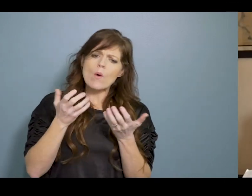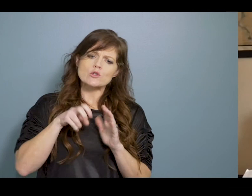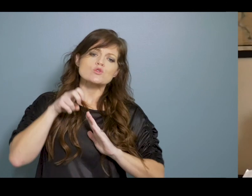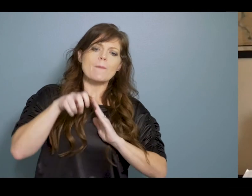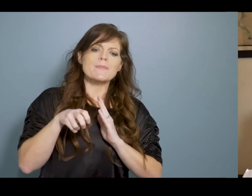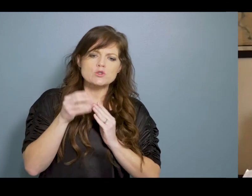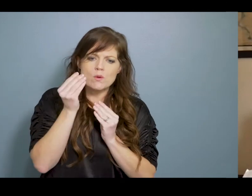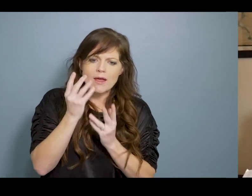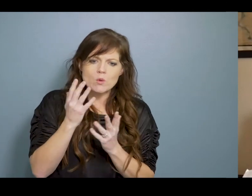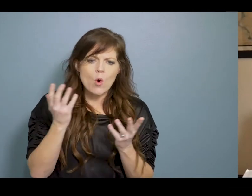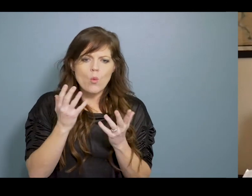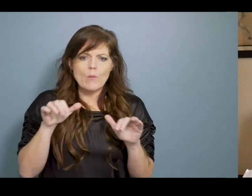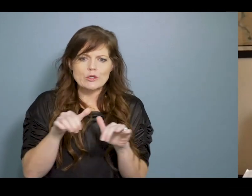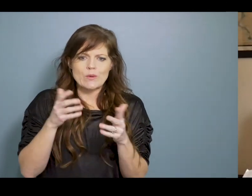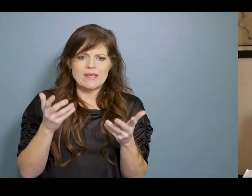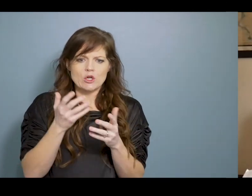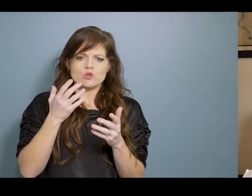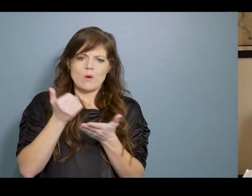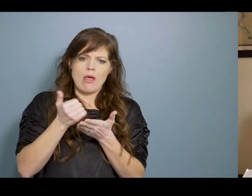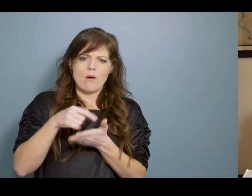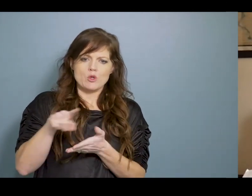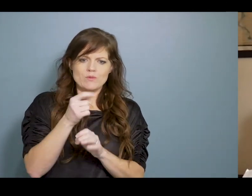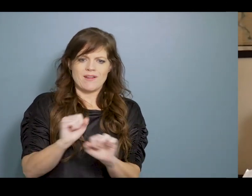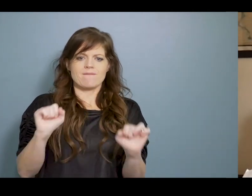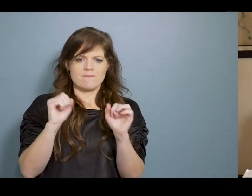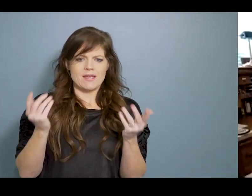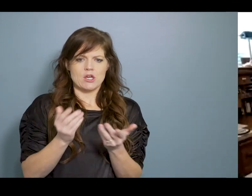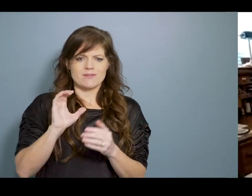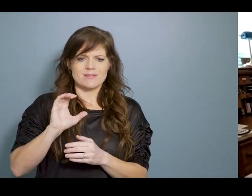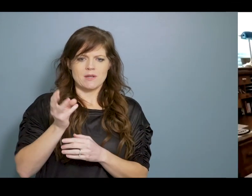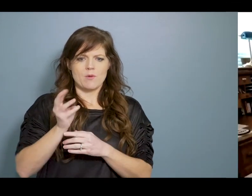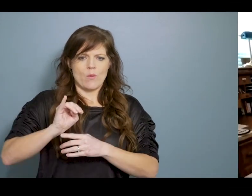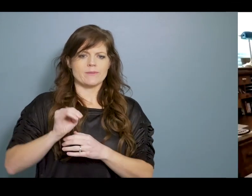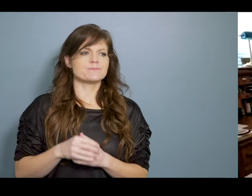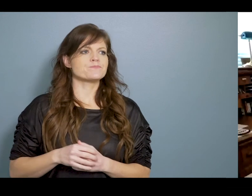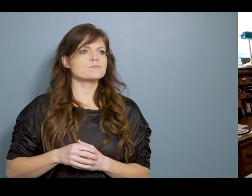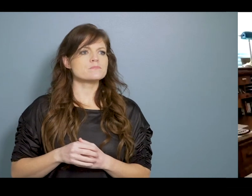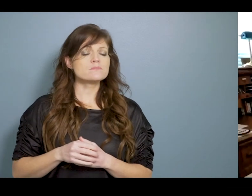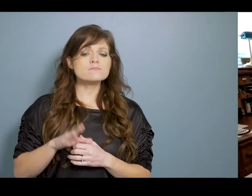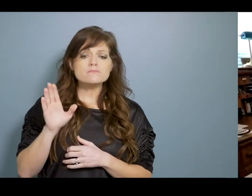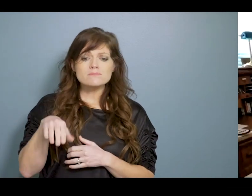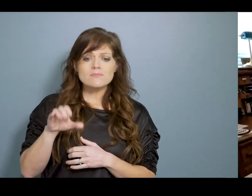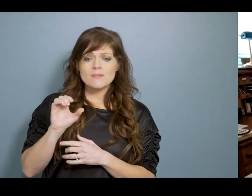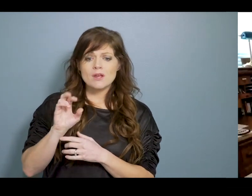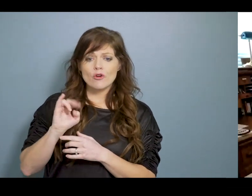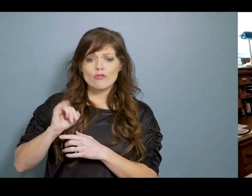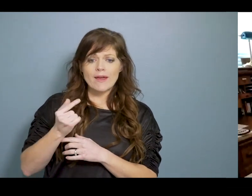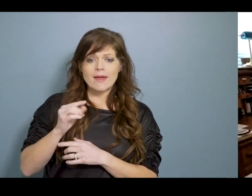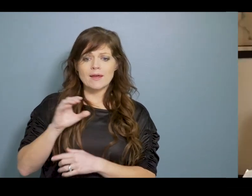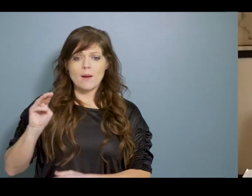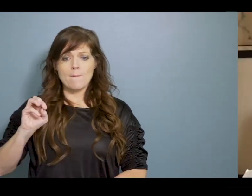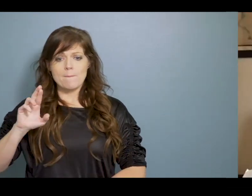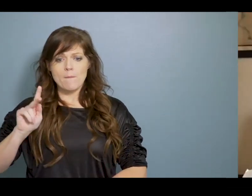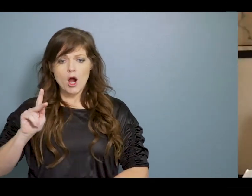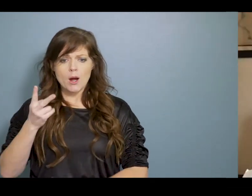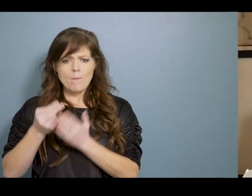the safety of all of our CWI family. Well, Craig, Mark, thank you. I just